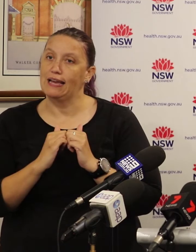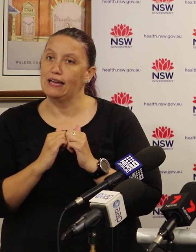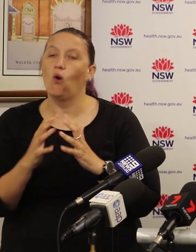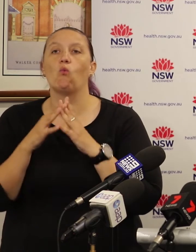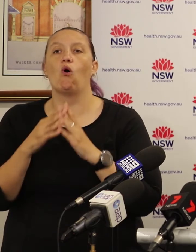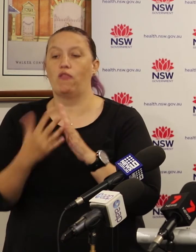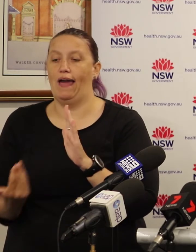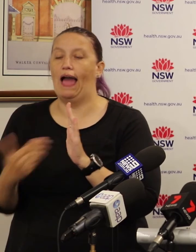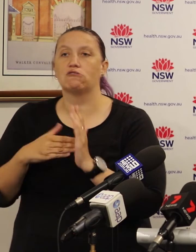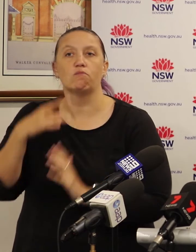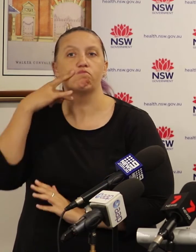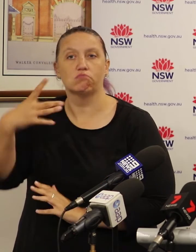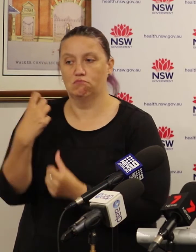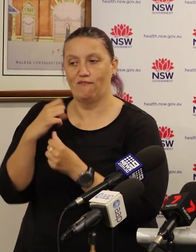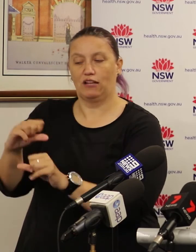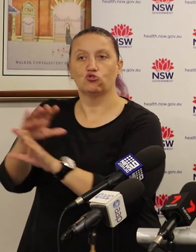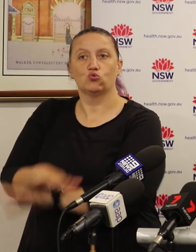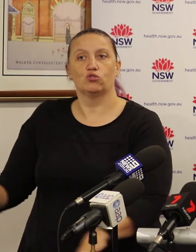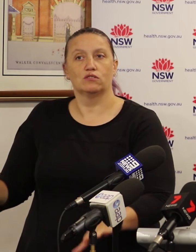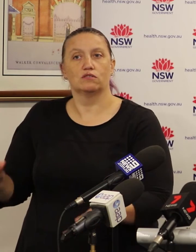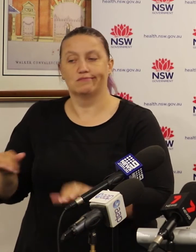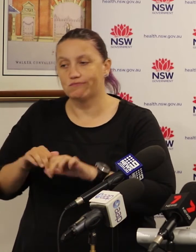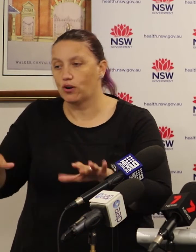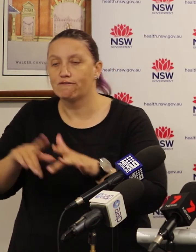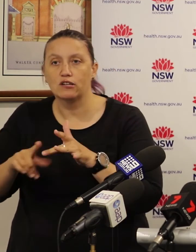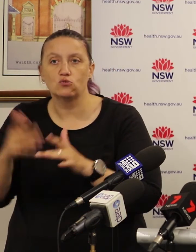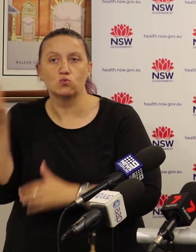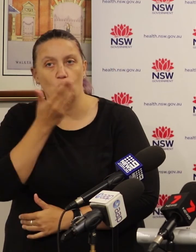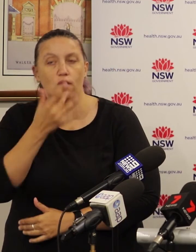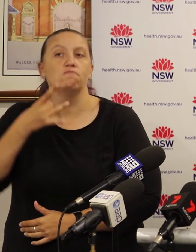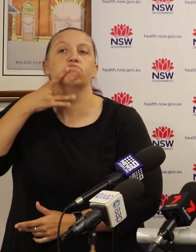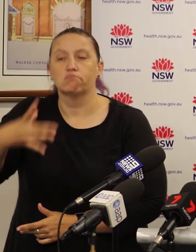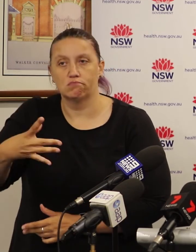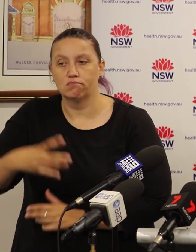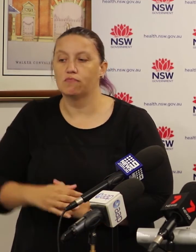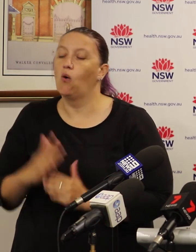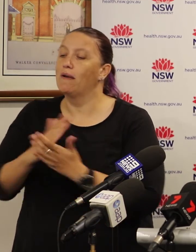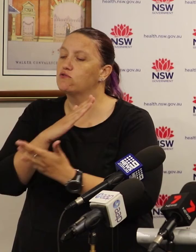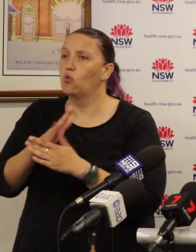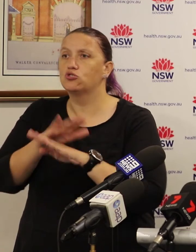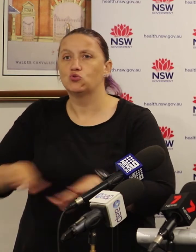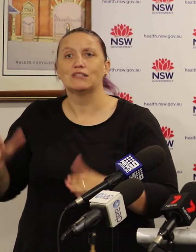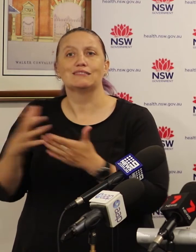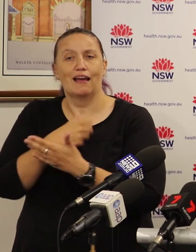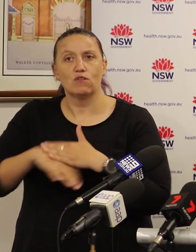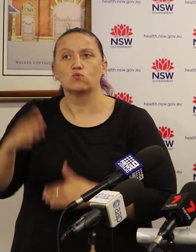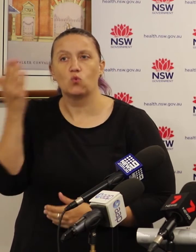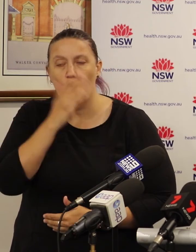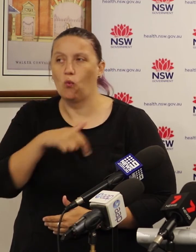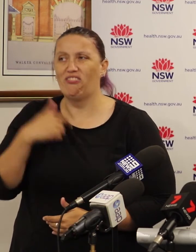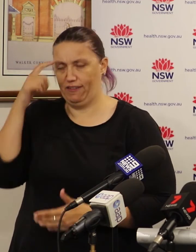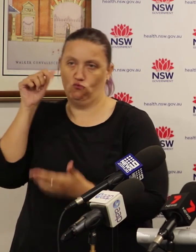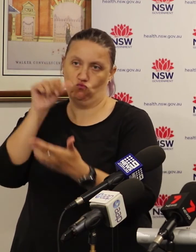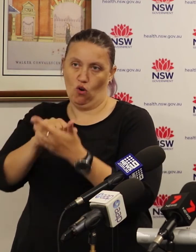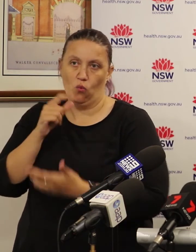this extra step as a precautionary measure to make sure that our children are safe in our schools and our early childhood facilities, we think it's the right